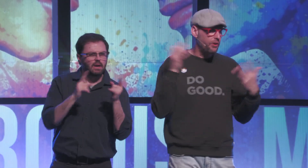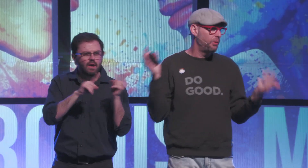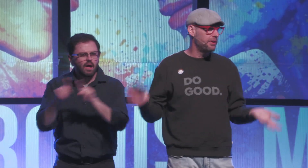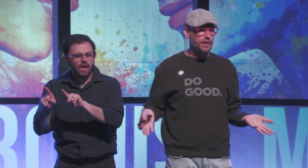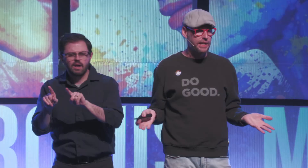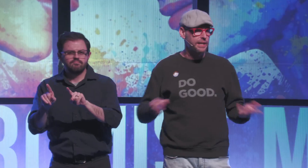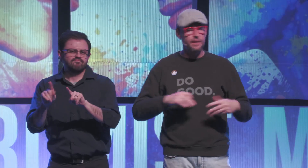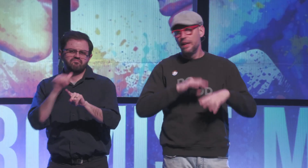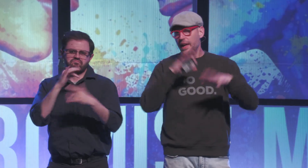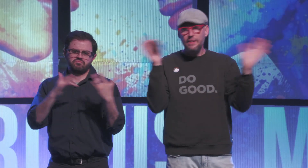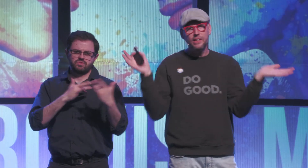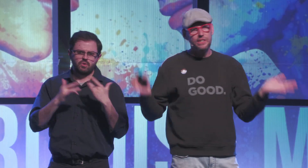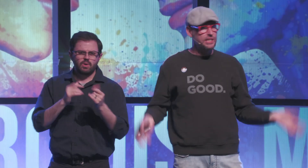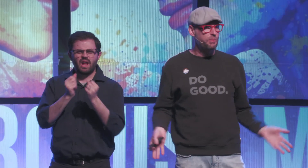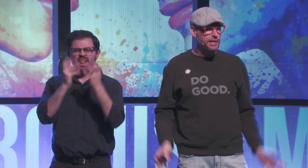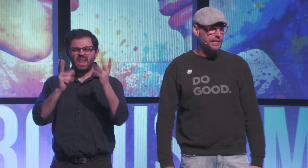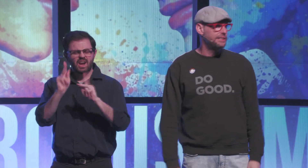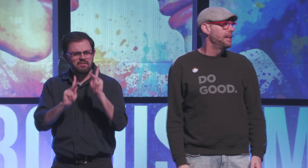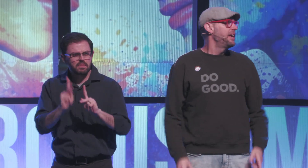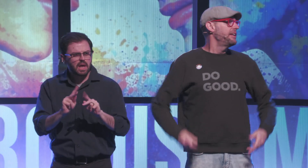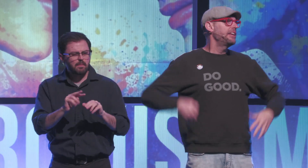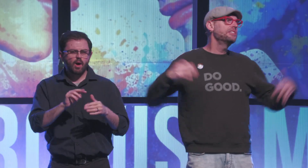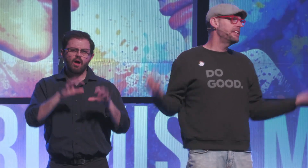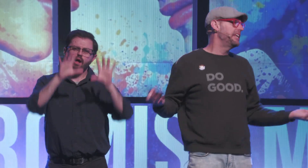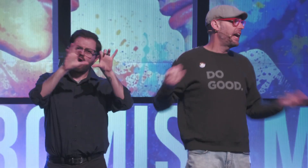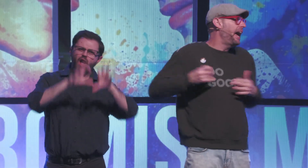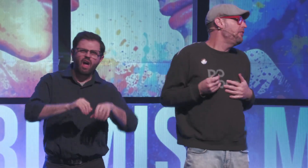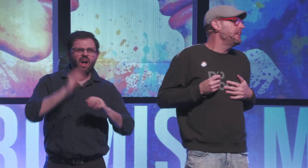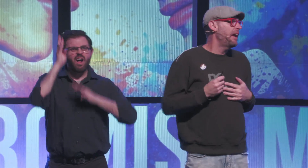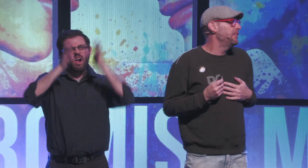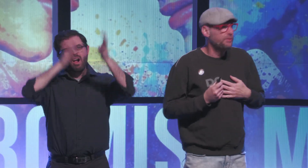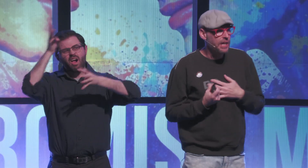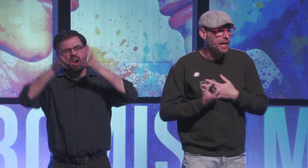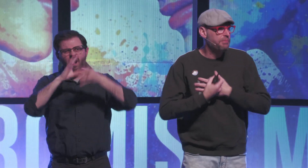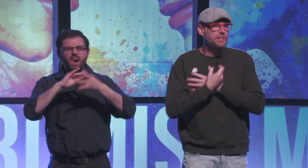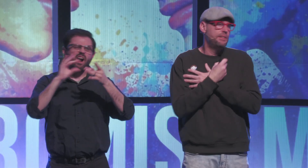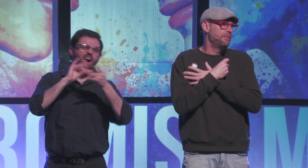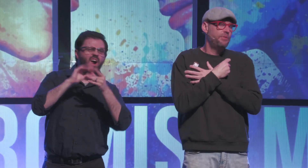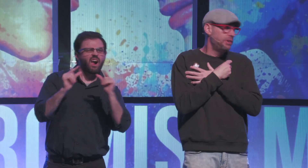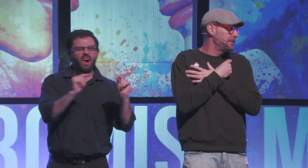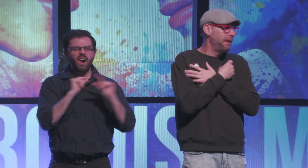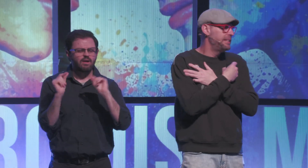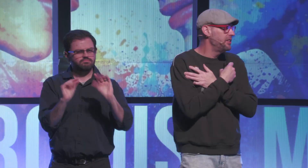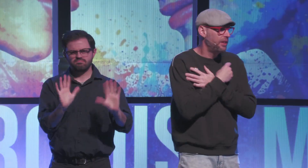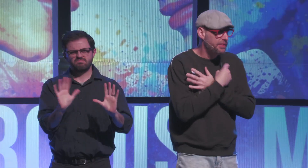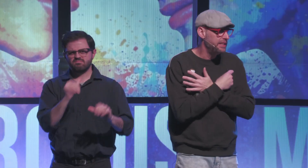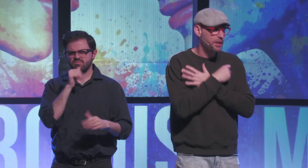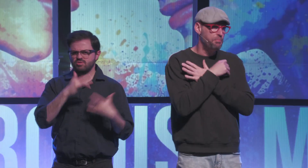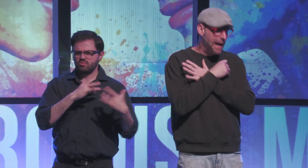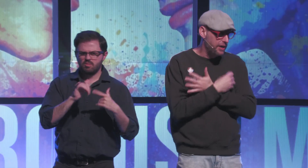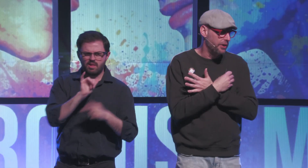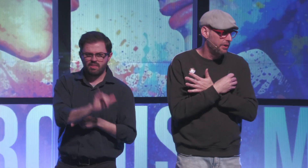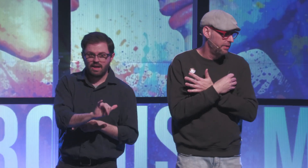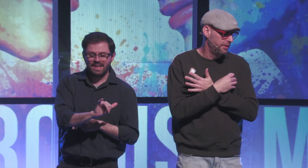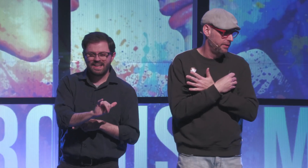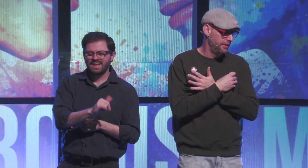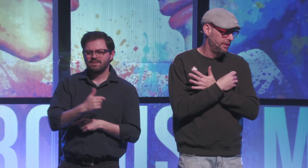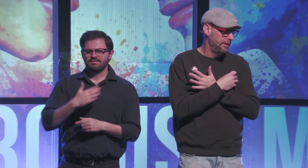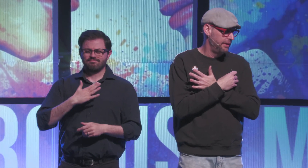up. I don't know where they're getting it. And that just is what it is. Here's the thing. I only have enough time to focus my attention on things that